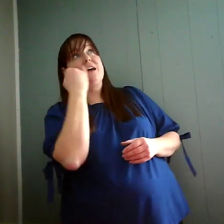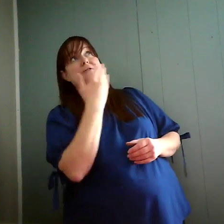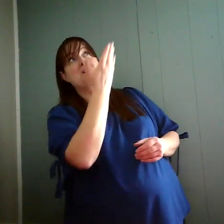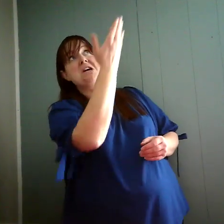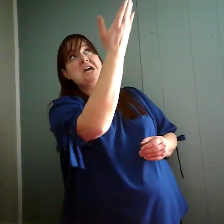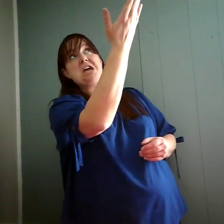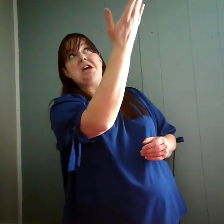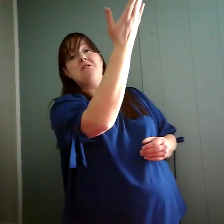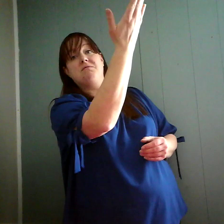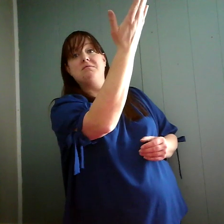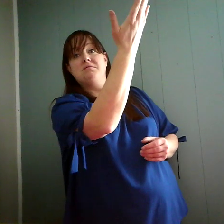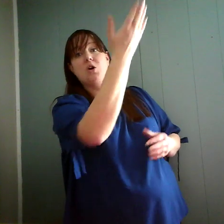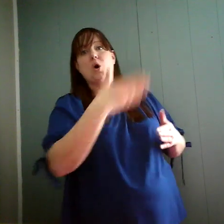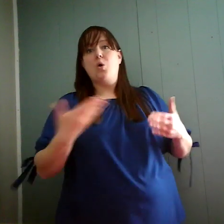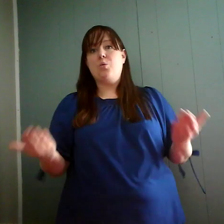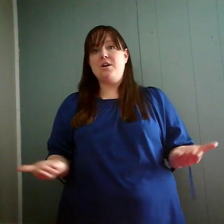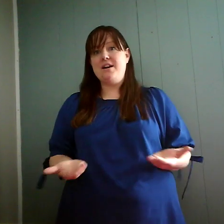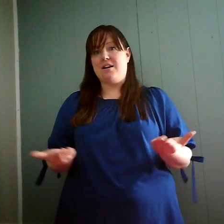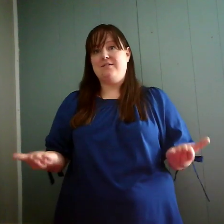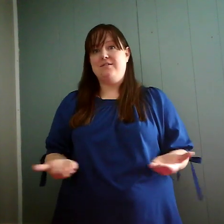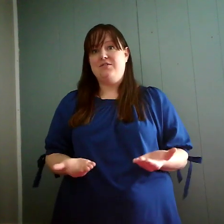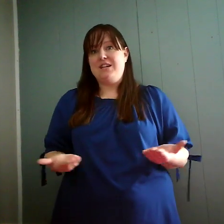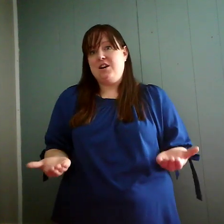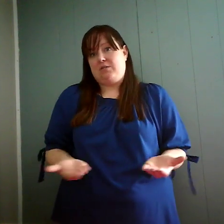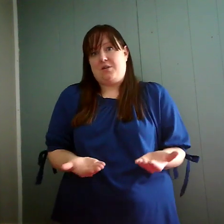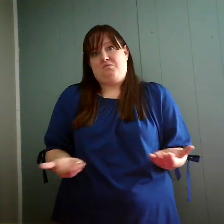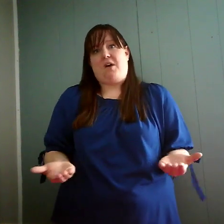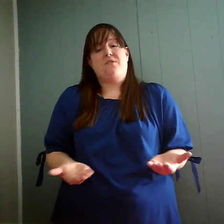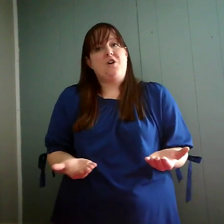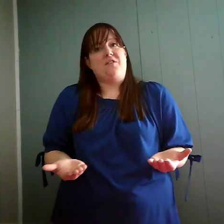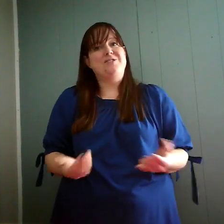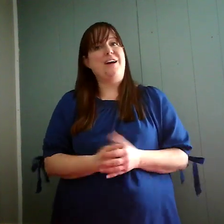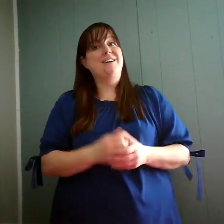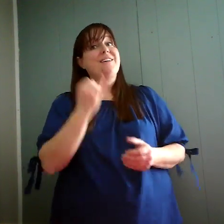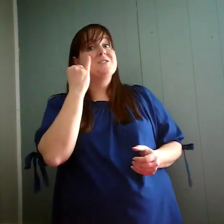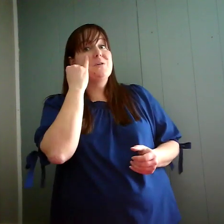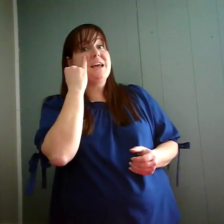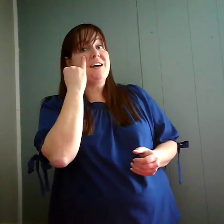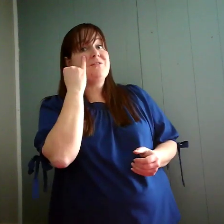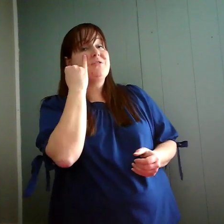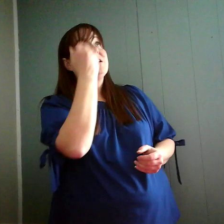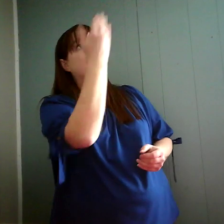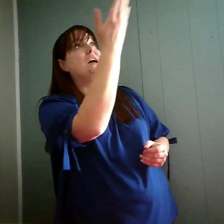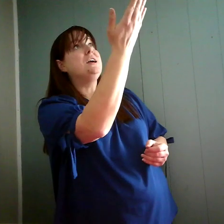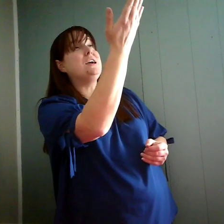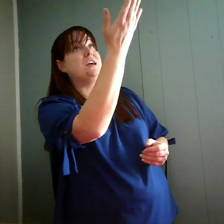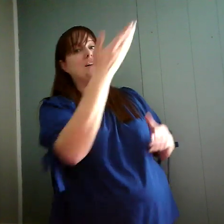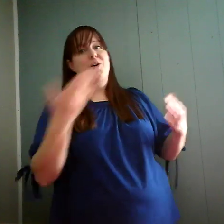if he were here, right in front of us, right? So if he